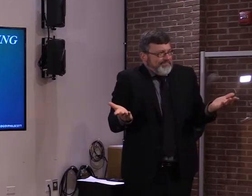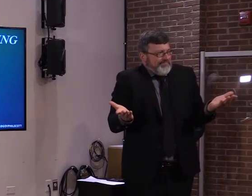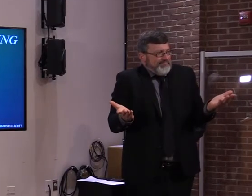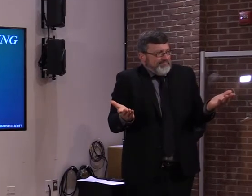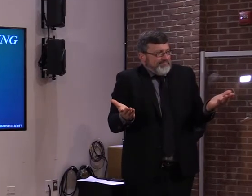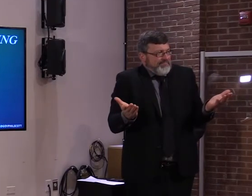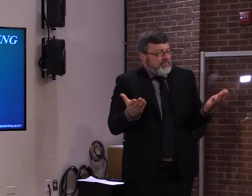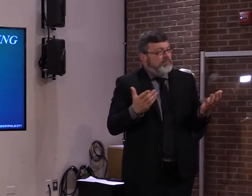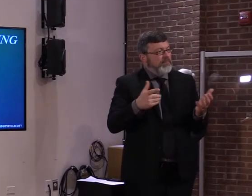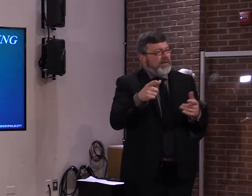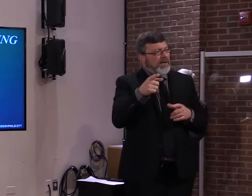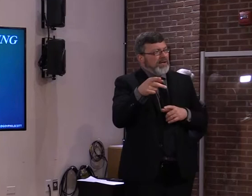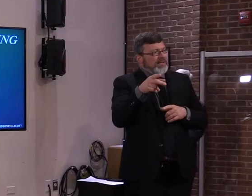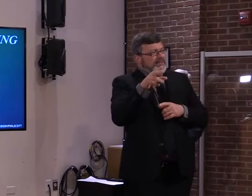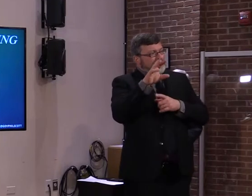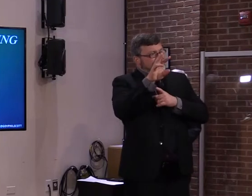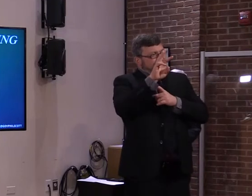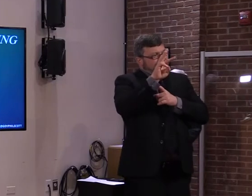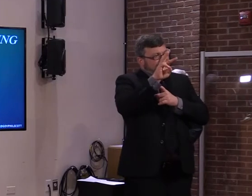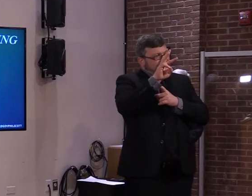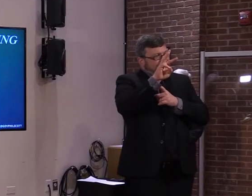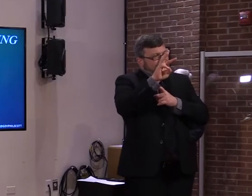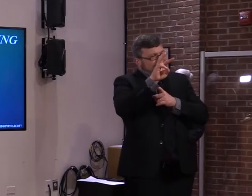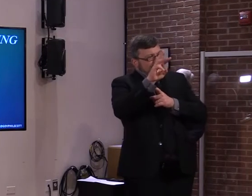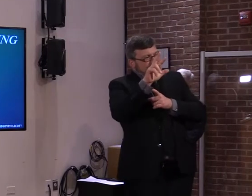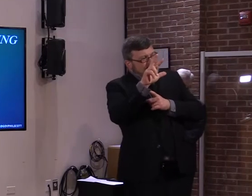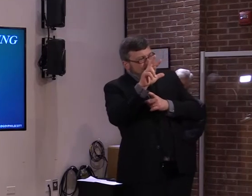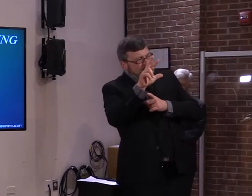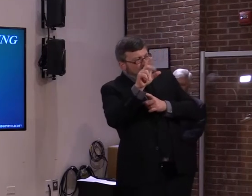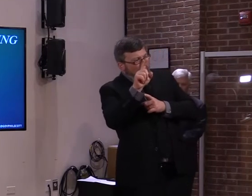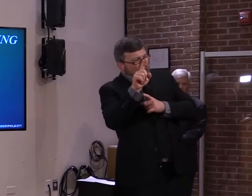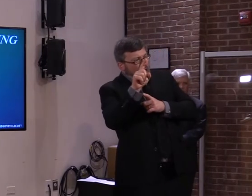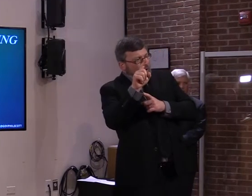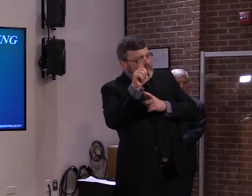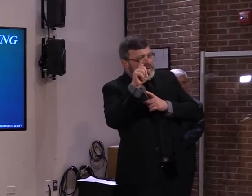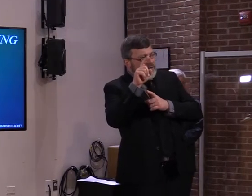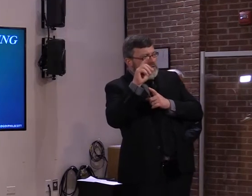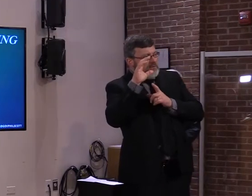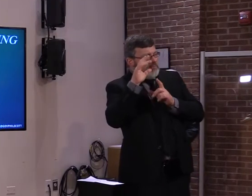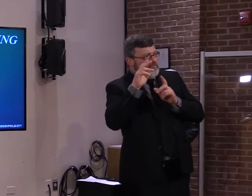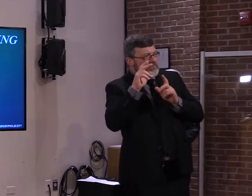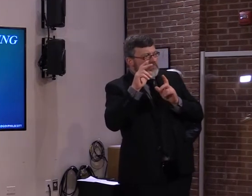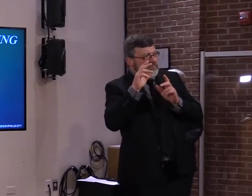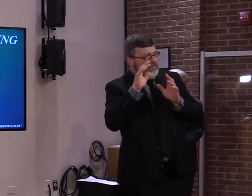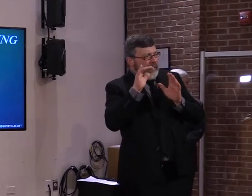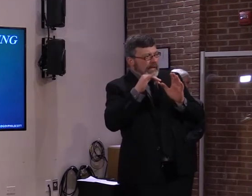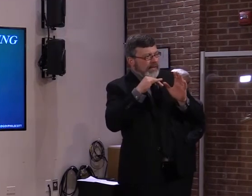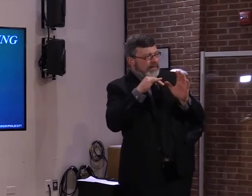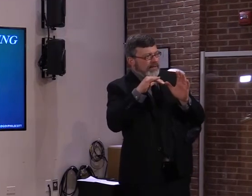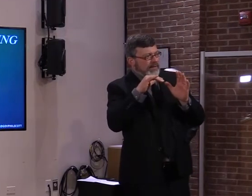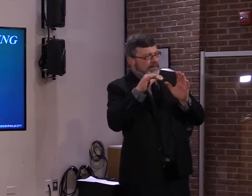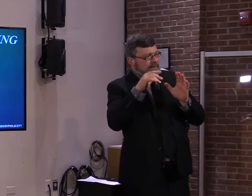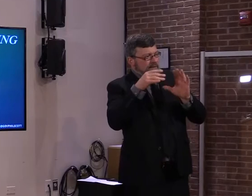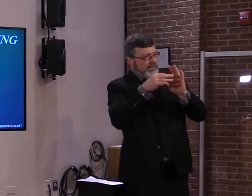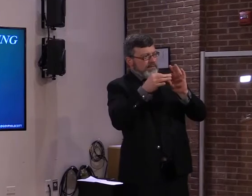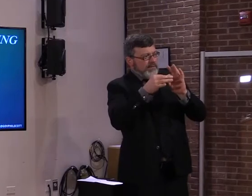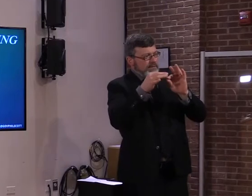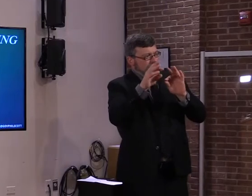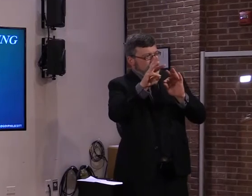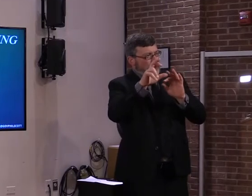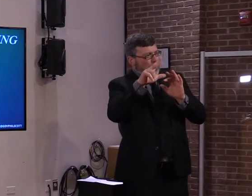early on during my first years, there was a bit of an eye roll from the media, but it's as true today as it was